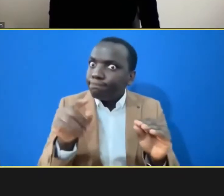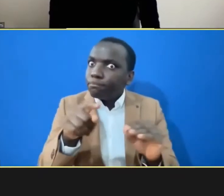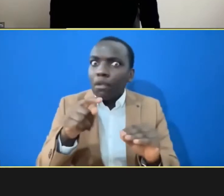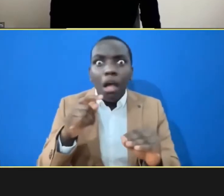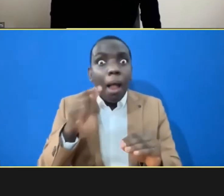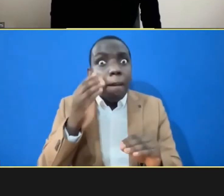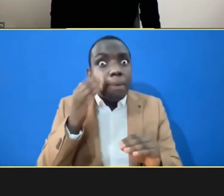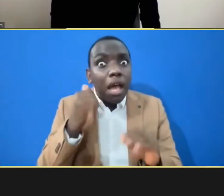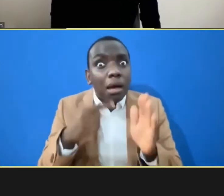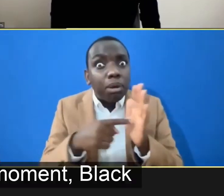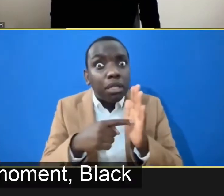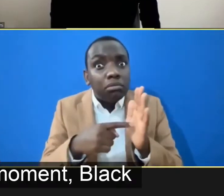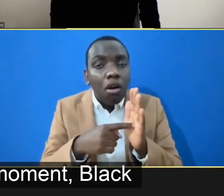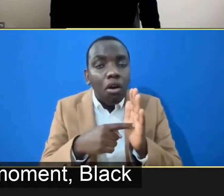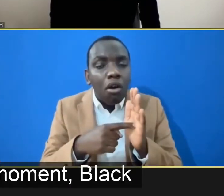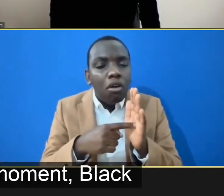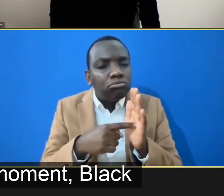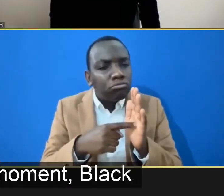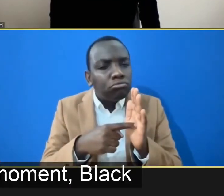Okay.